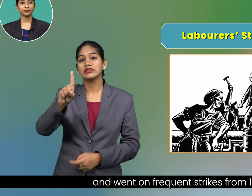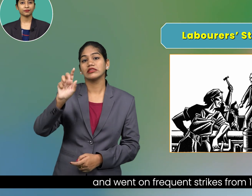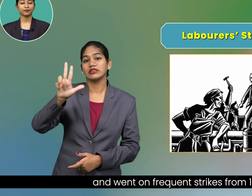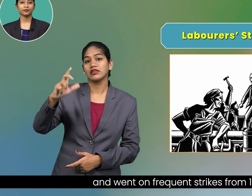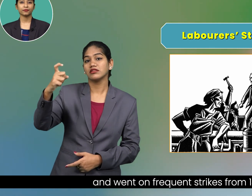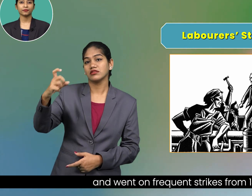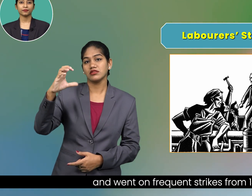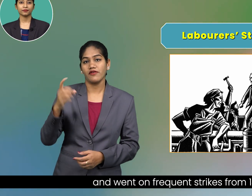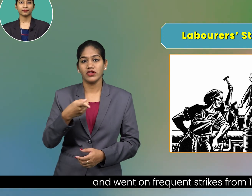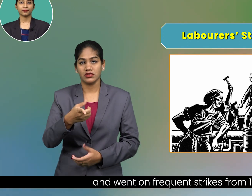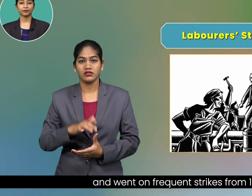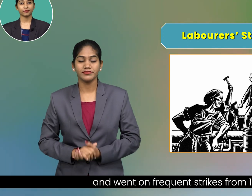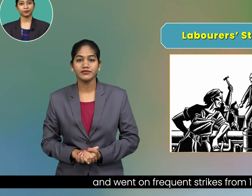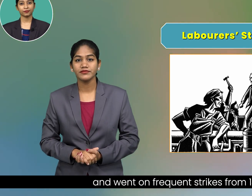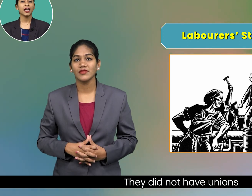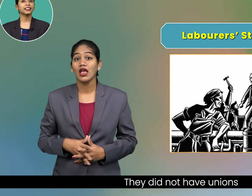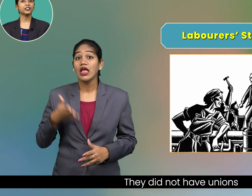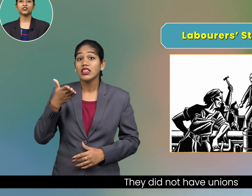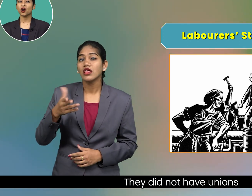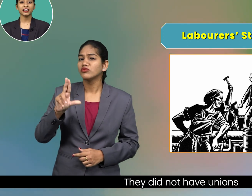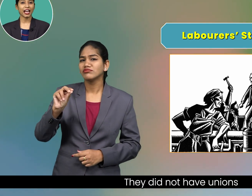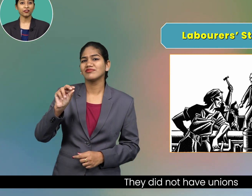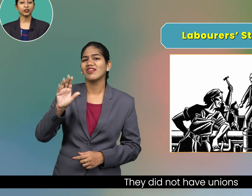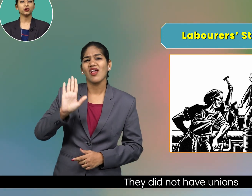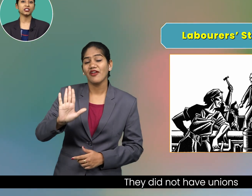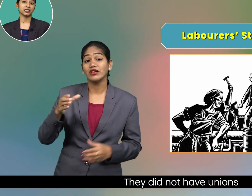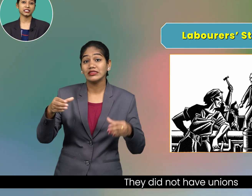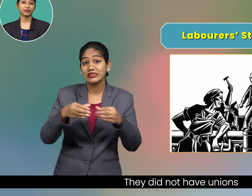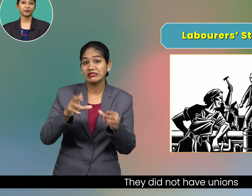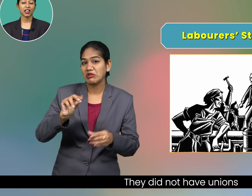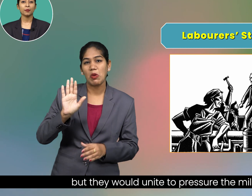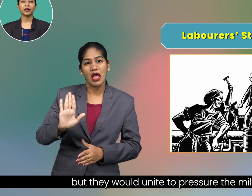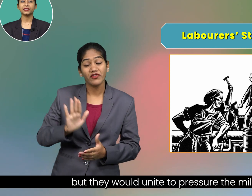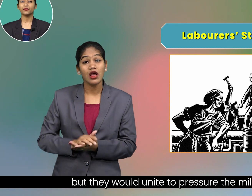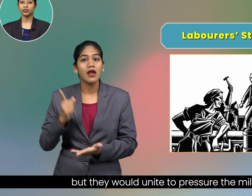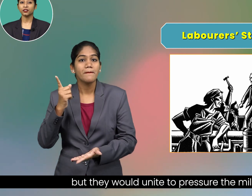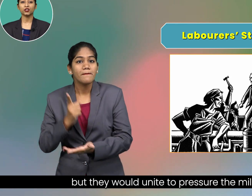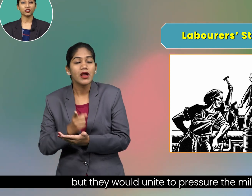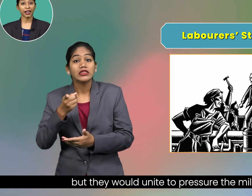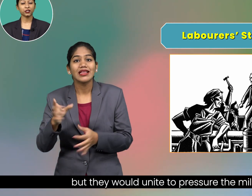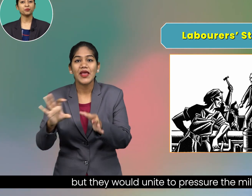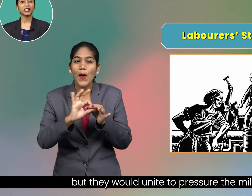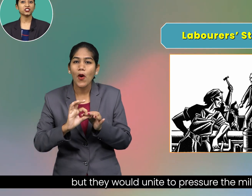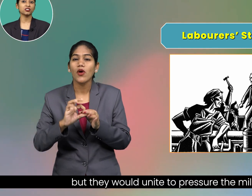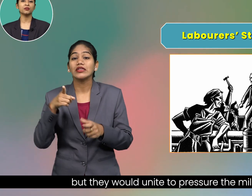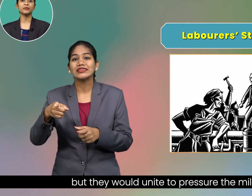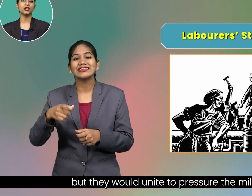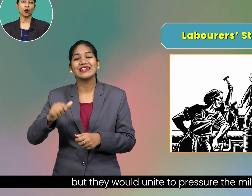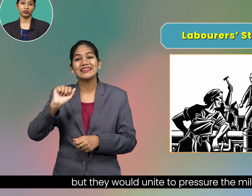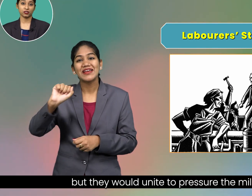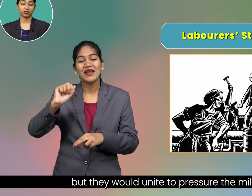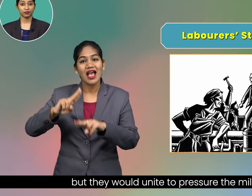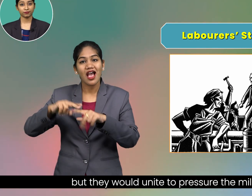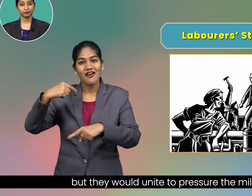They did not have unions, but they would unite to pressure the